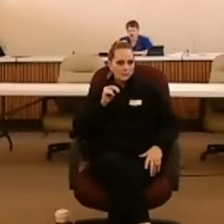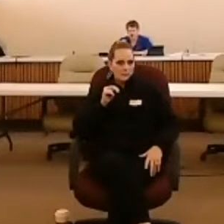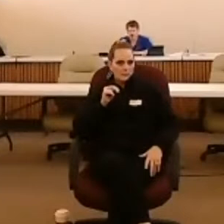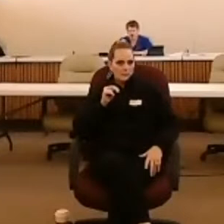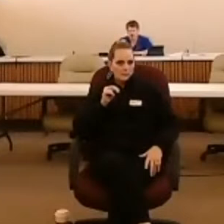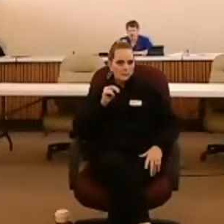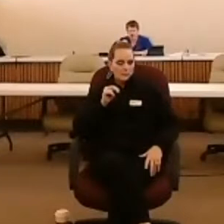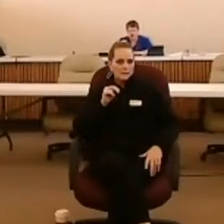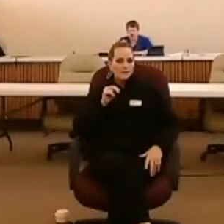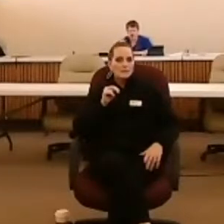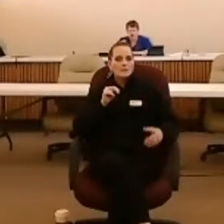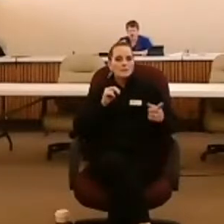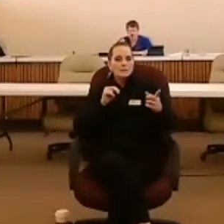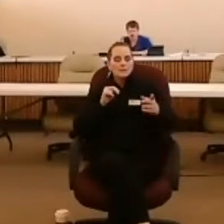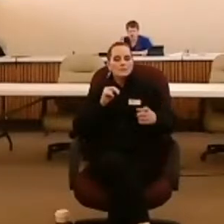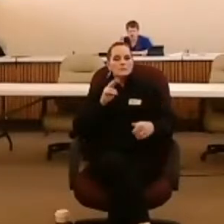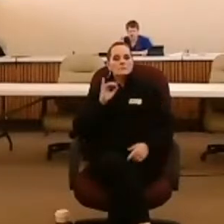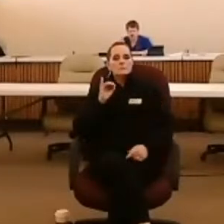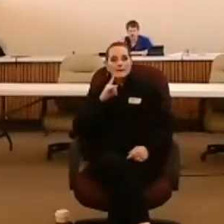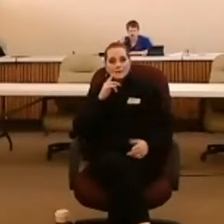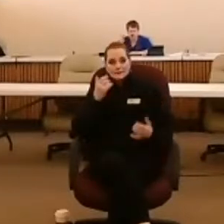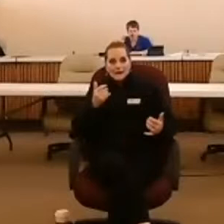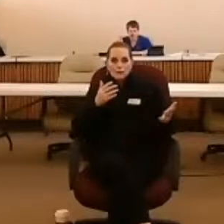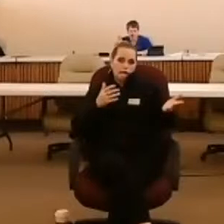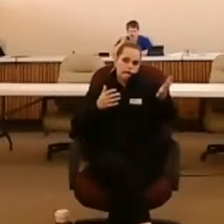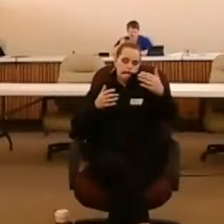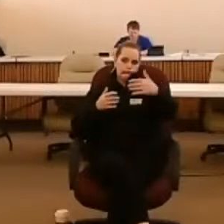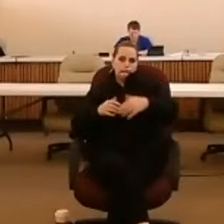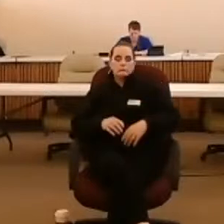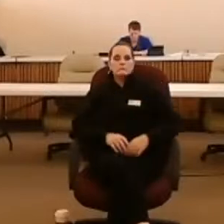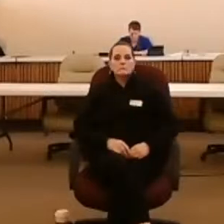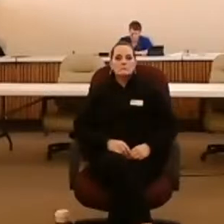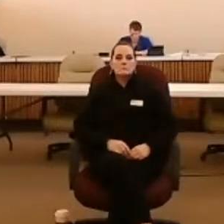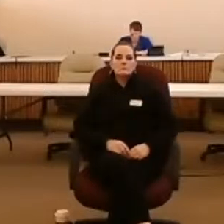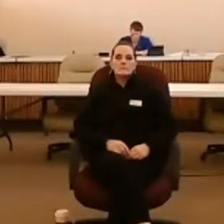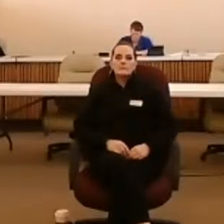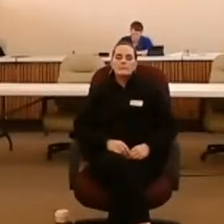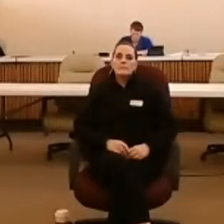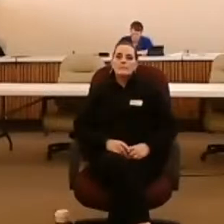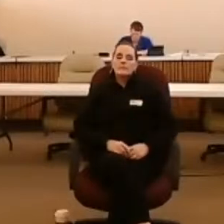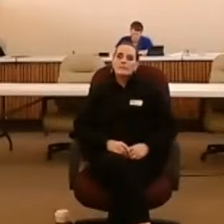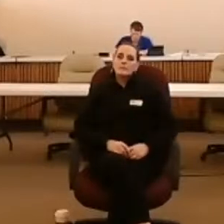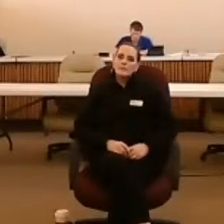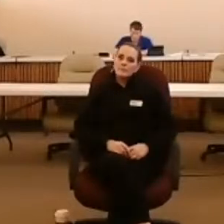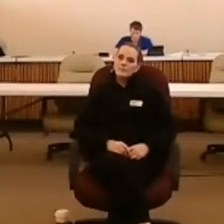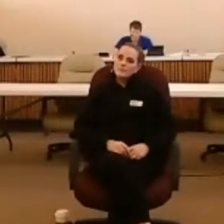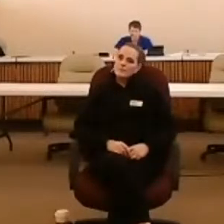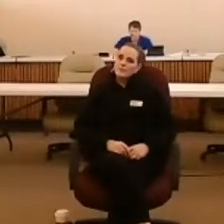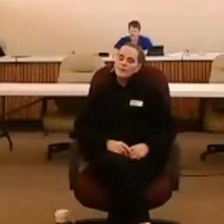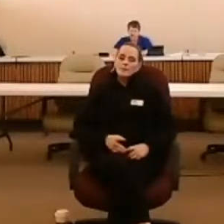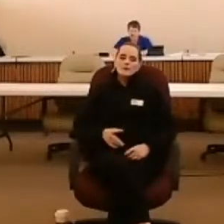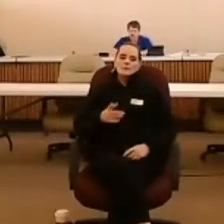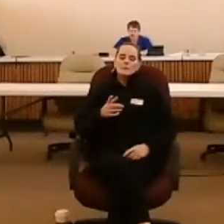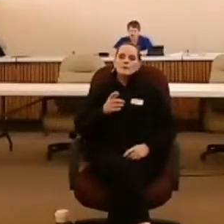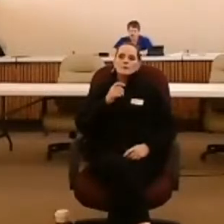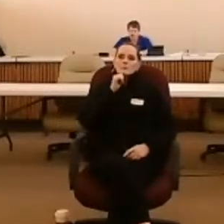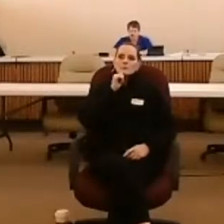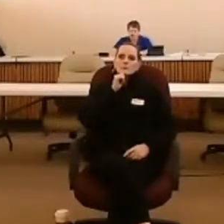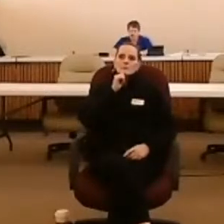Either if it's now, come up and speak to the mic, otherwise. It has nothing to do with